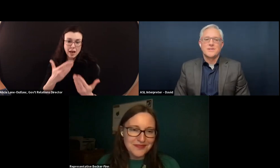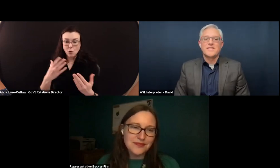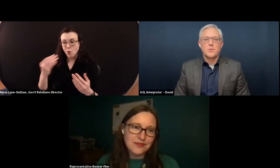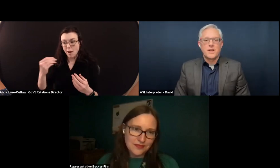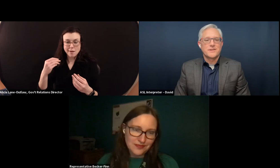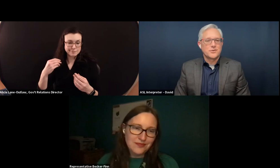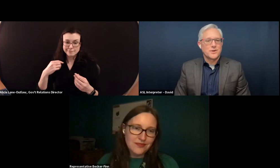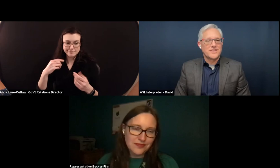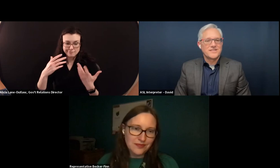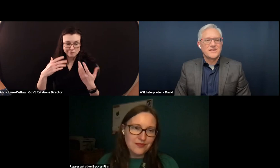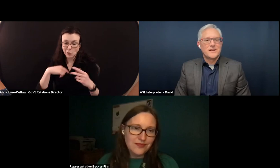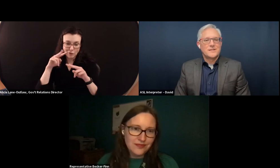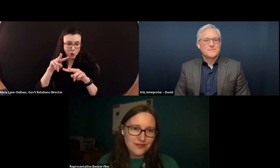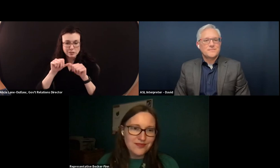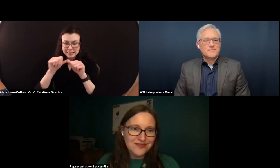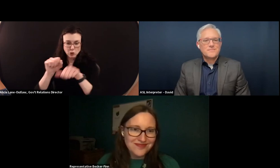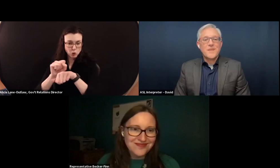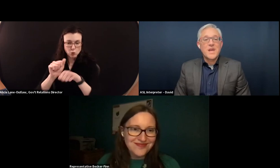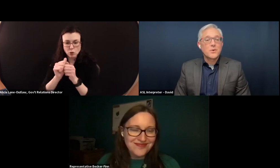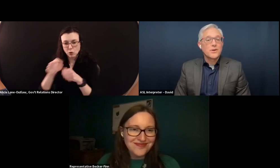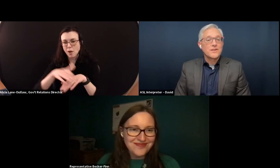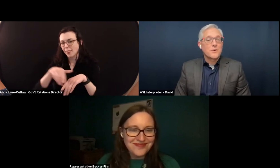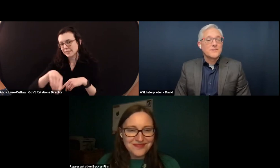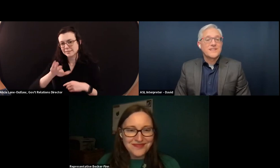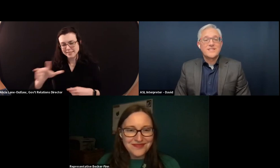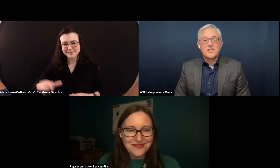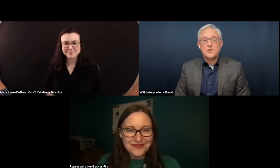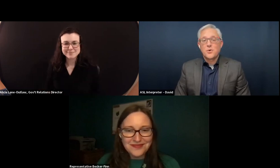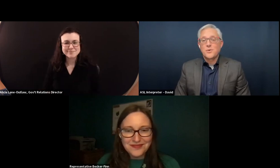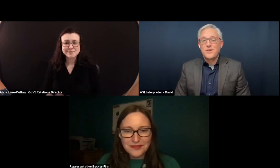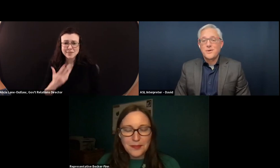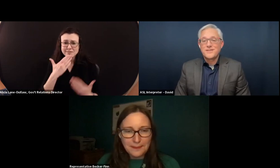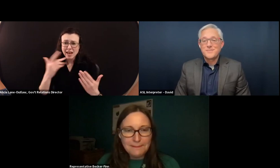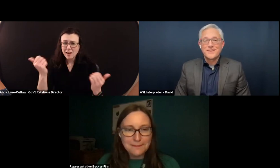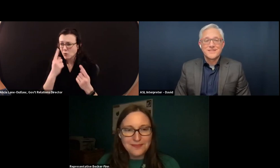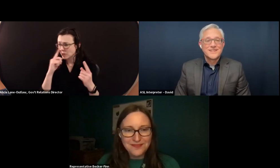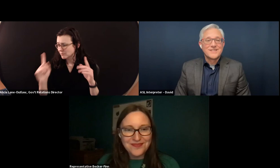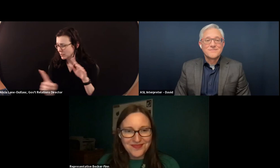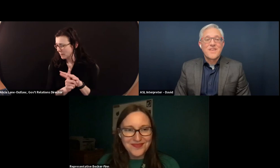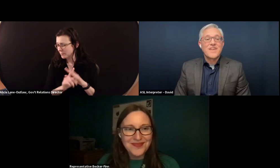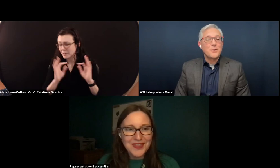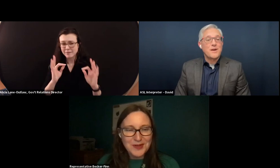lot to us that you were able to join us. And we're looking forward to continue to work with you on this bill.